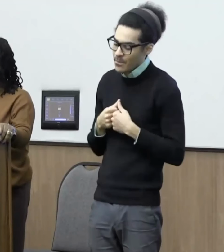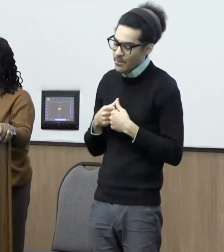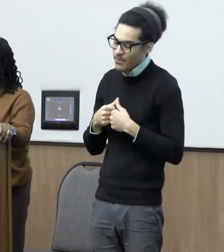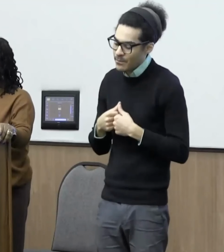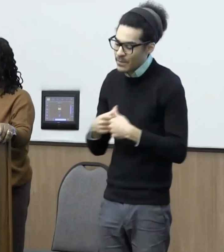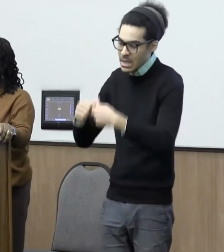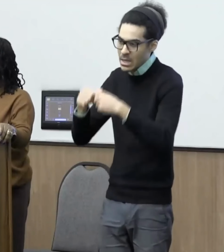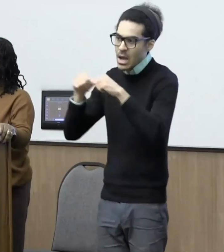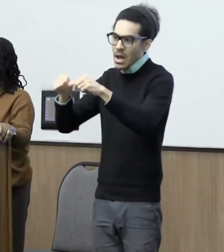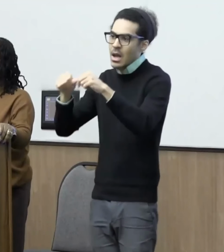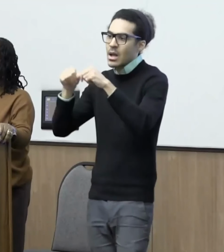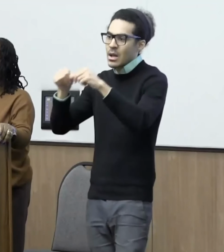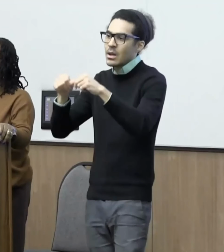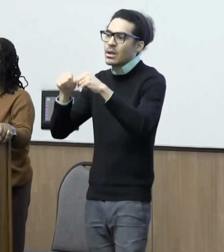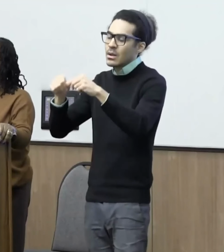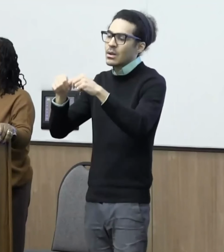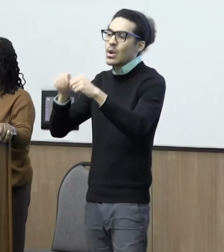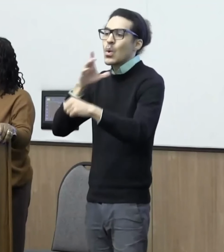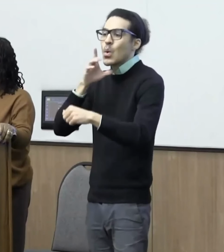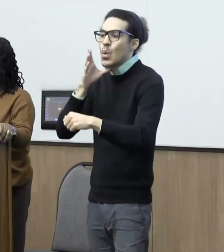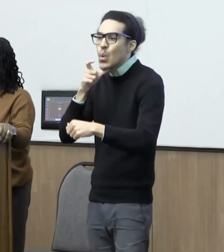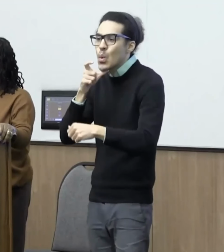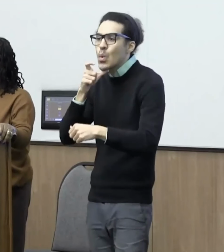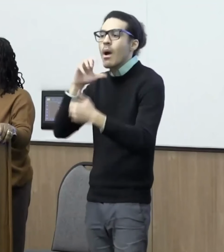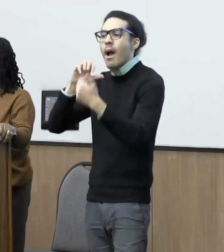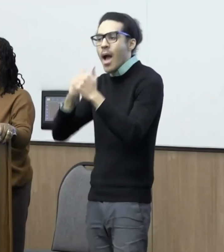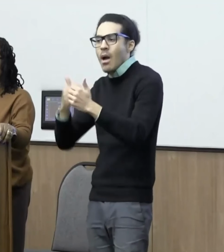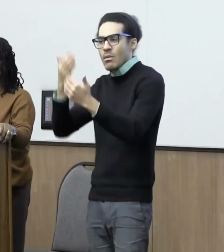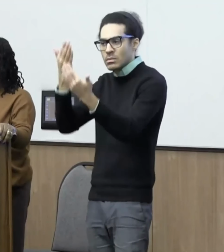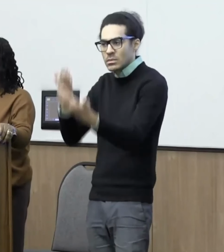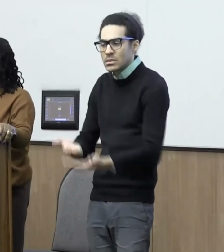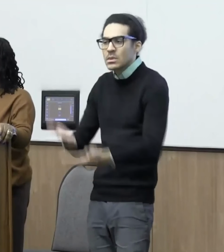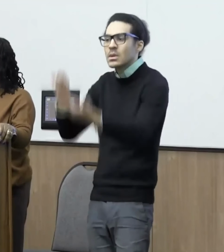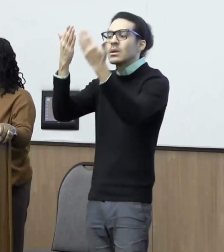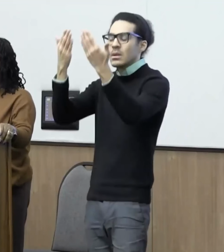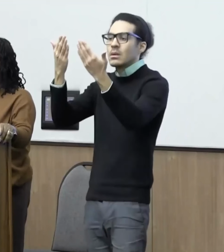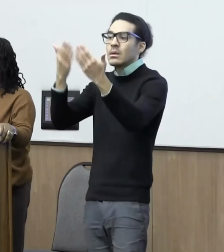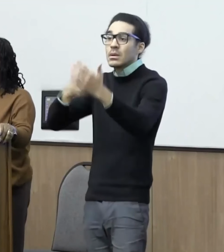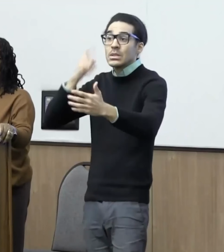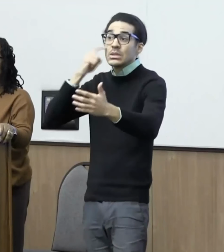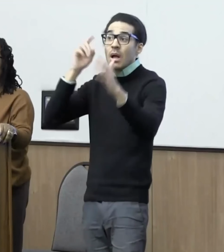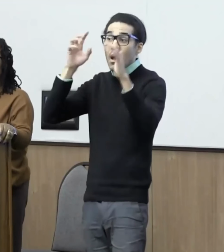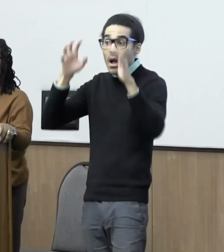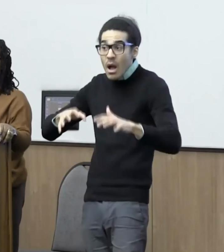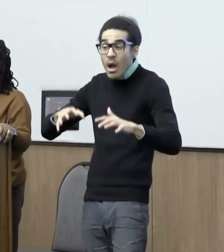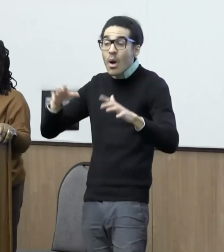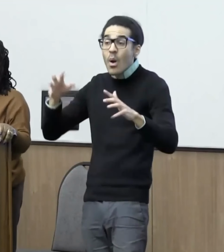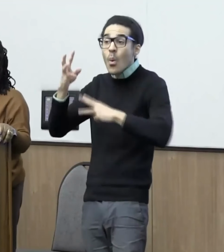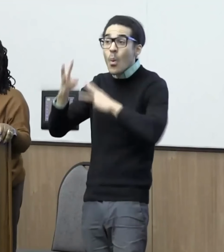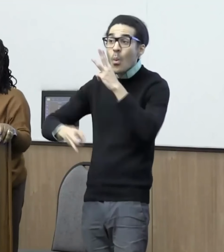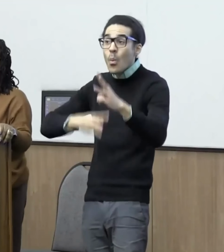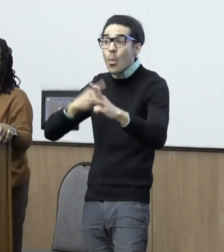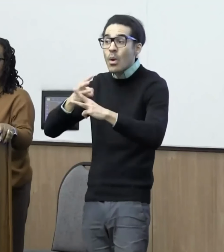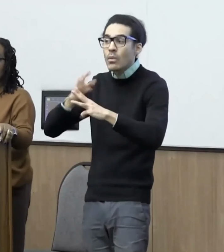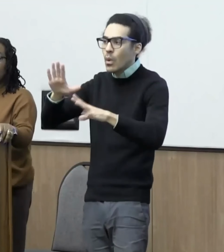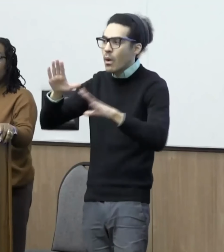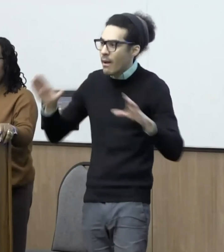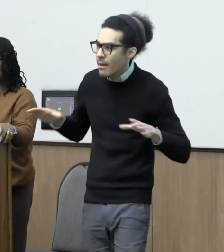Continue to be who and how you are, to astonish a mean world with your act of